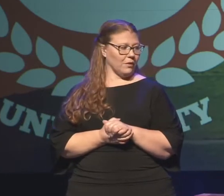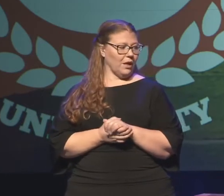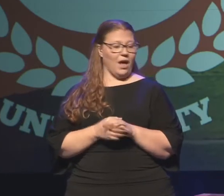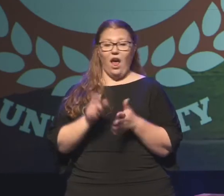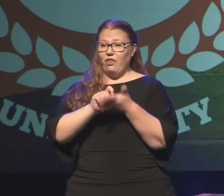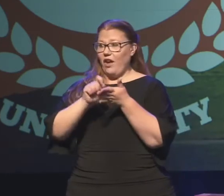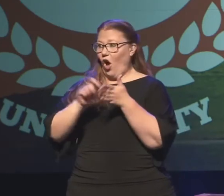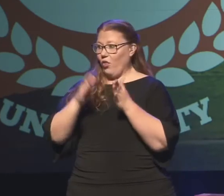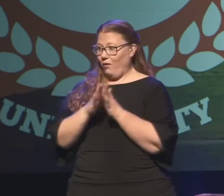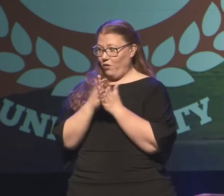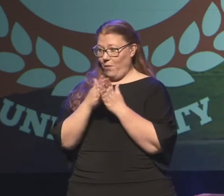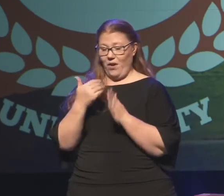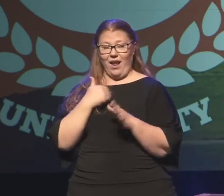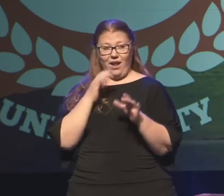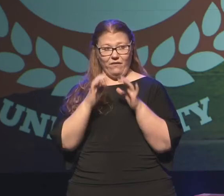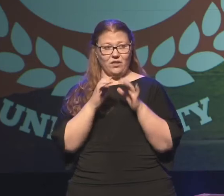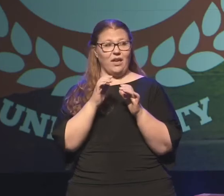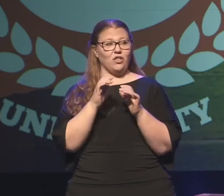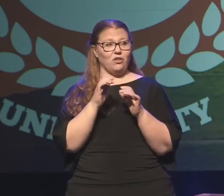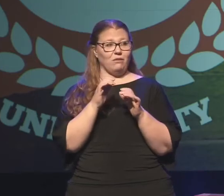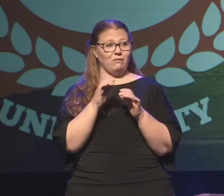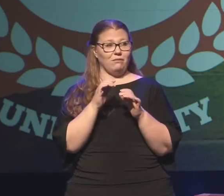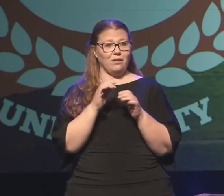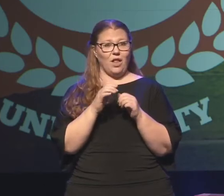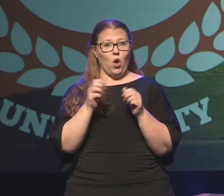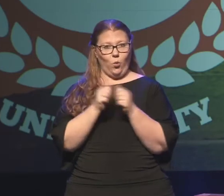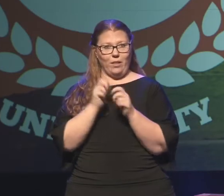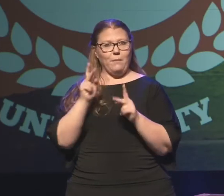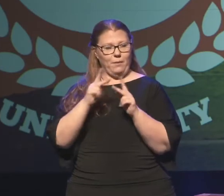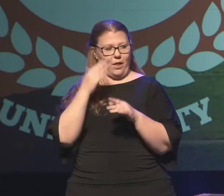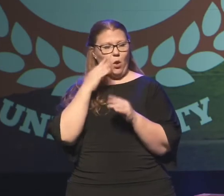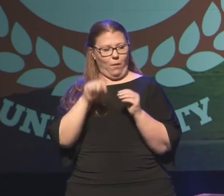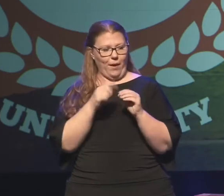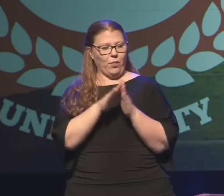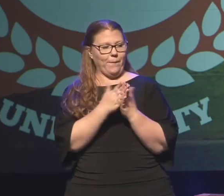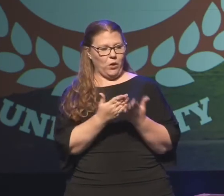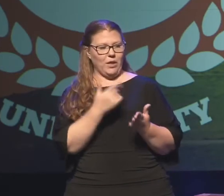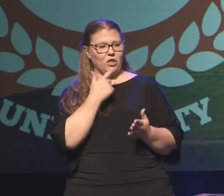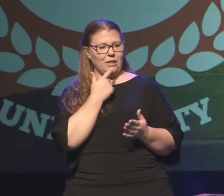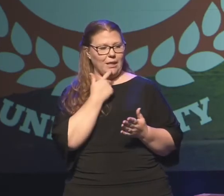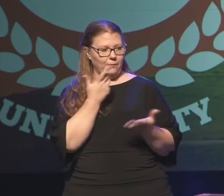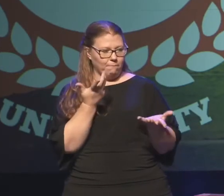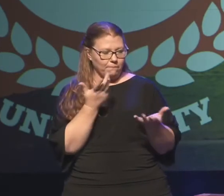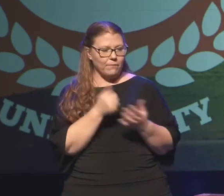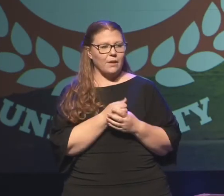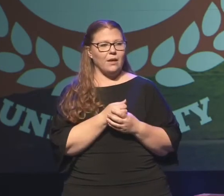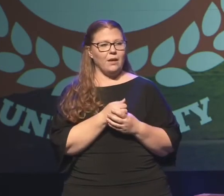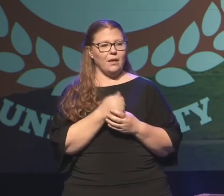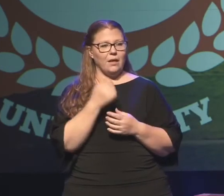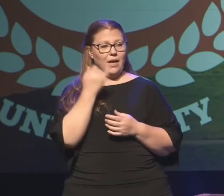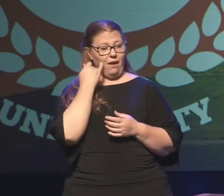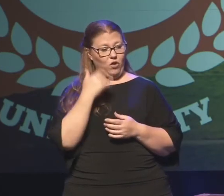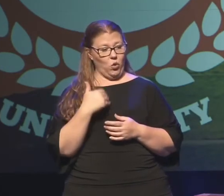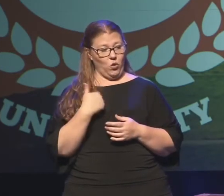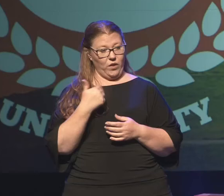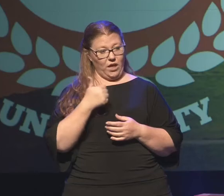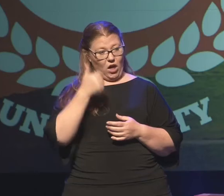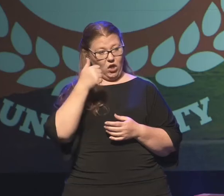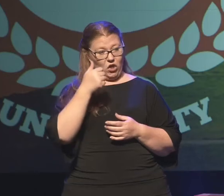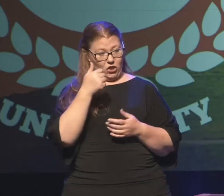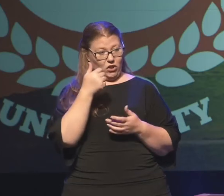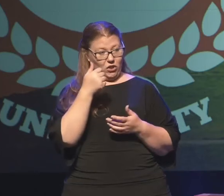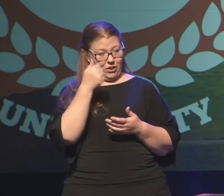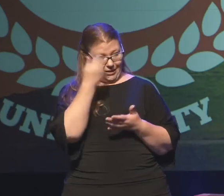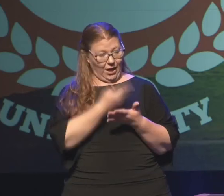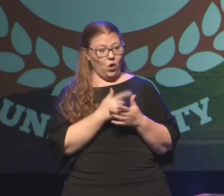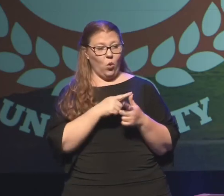who knew all about his experience with this painting and his book. And she said to him, whether you are the younger son or the elder son, you